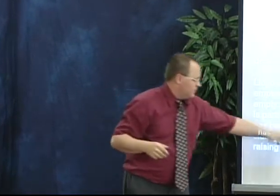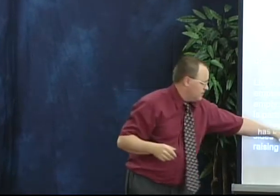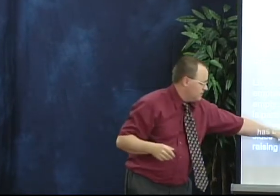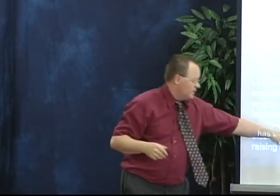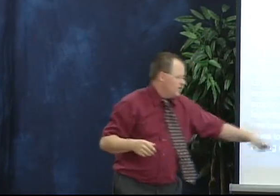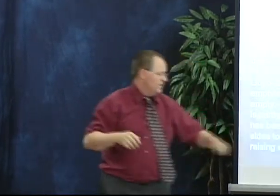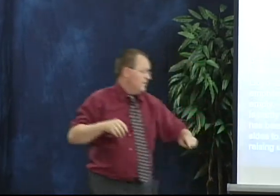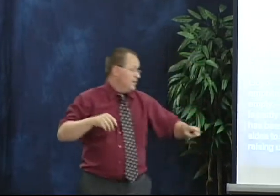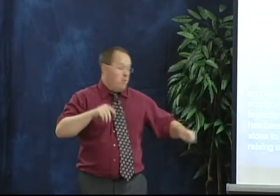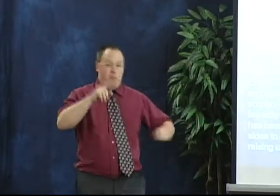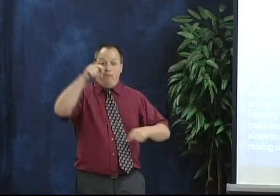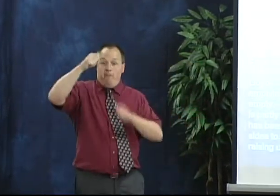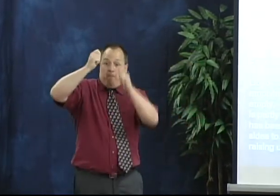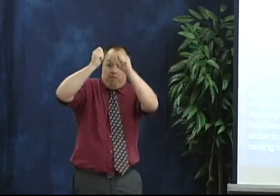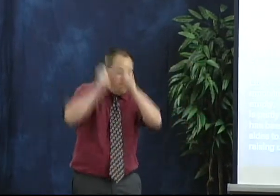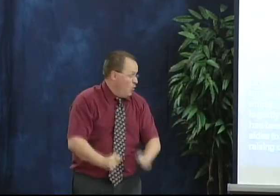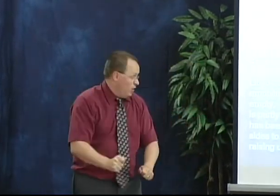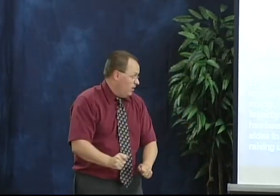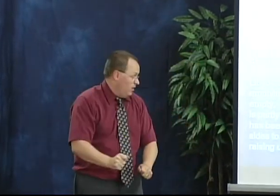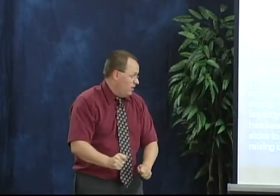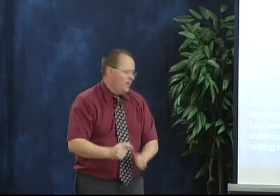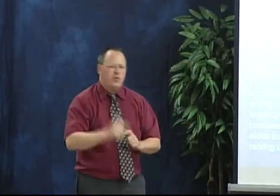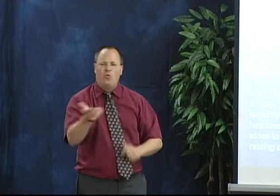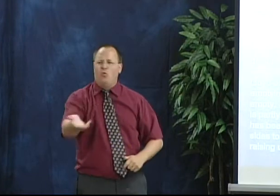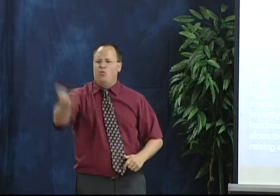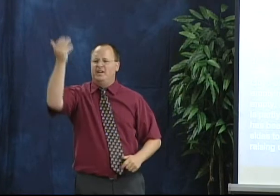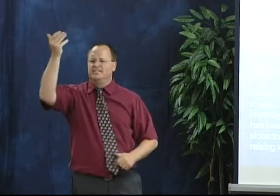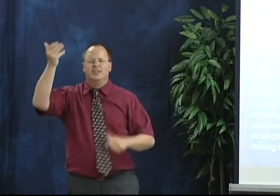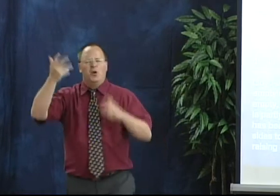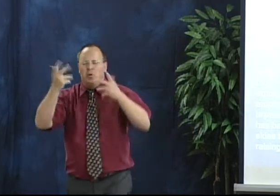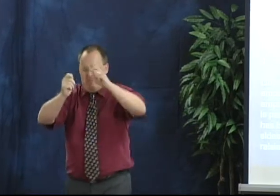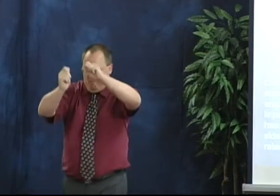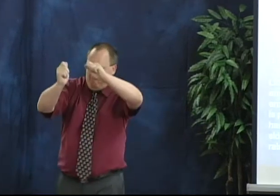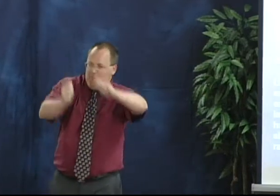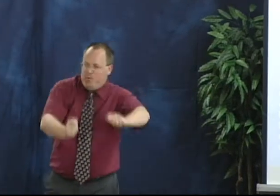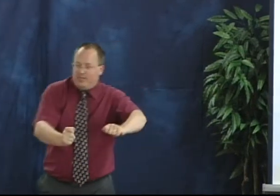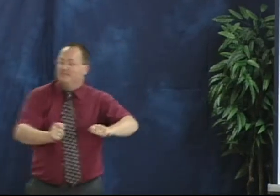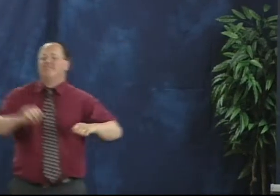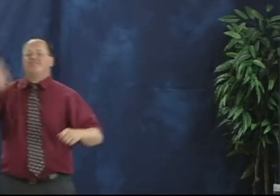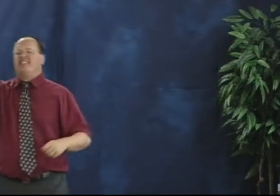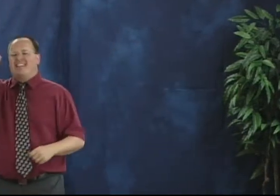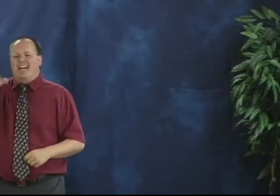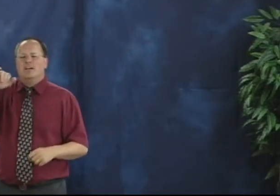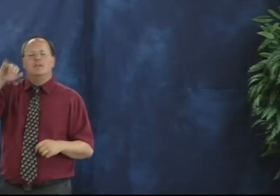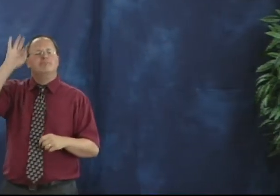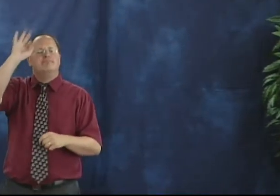Now, there are always these two sides to the gospel, a pulling down and a raising up.